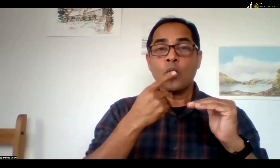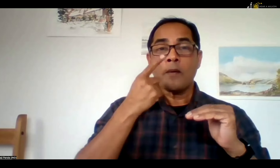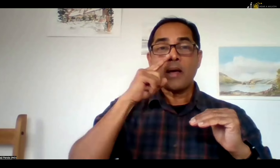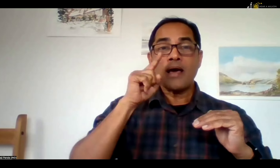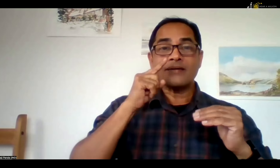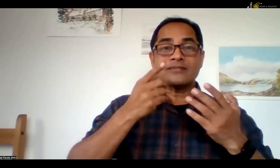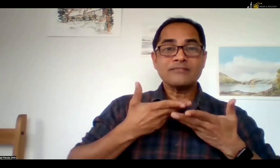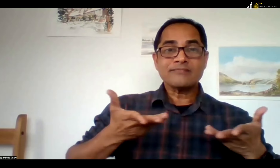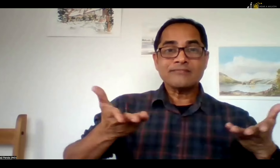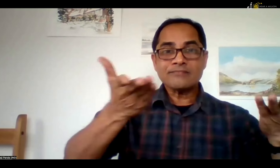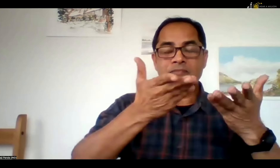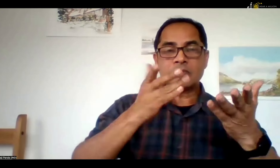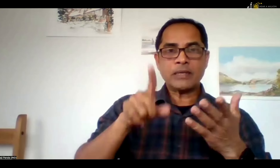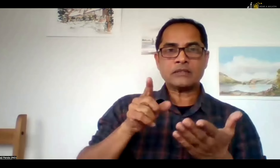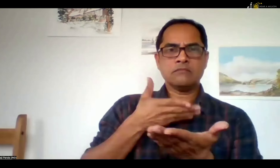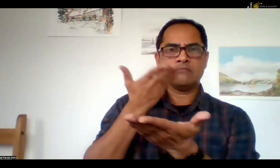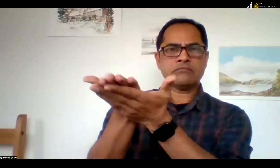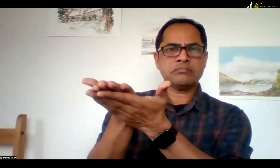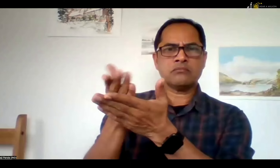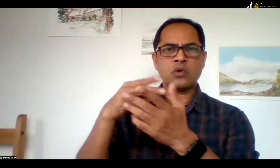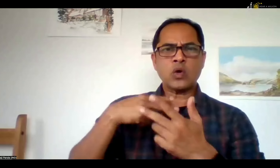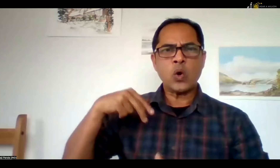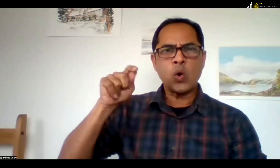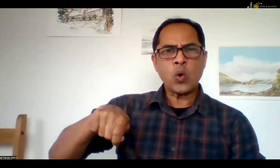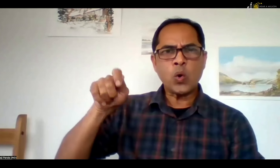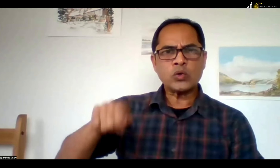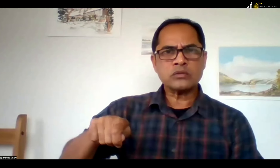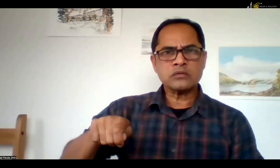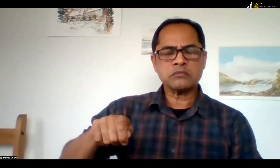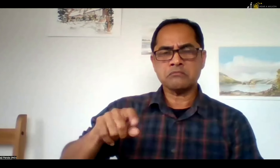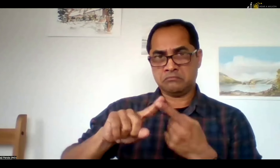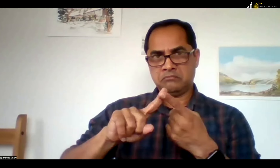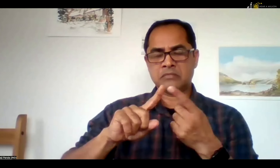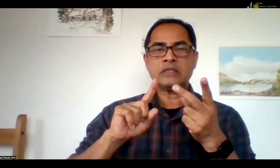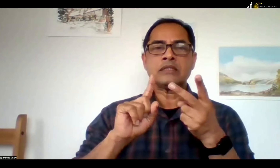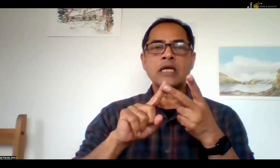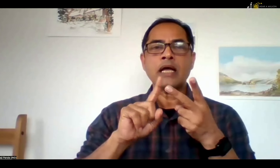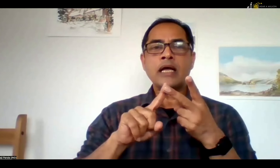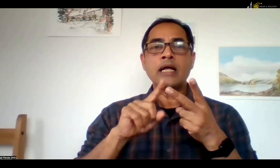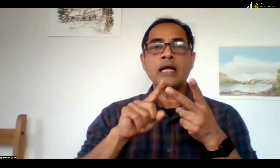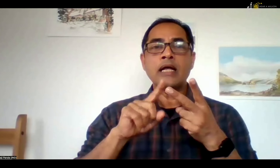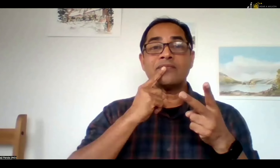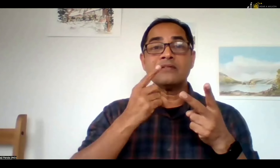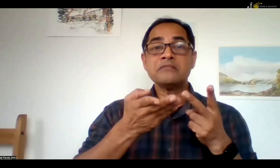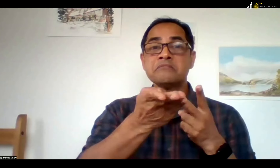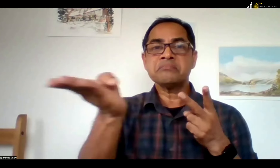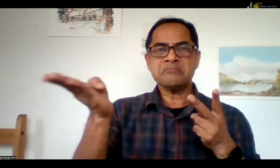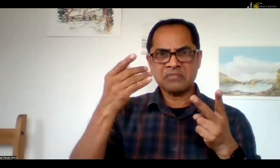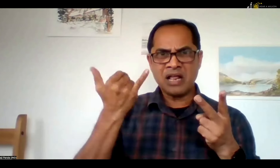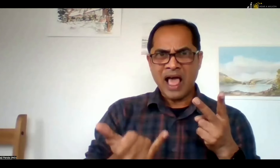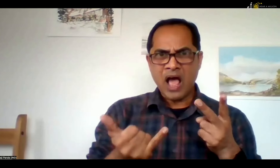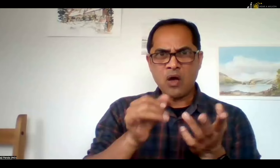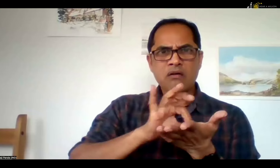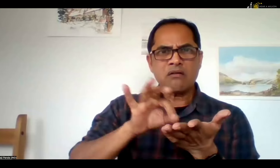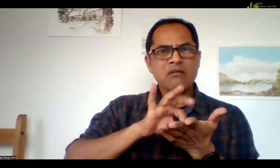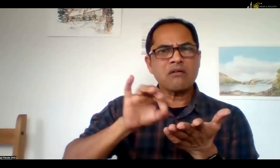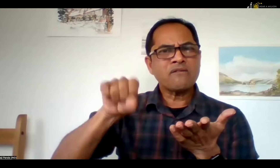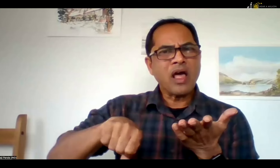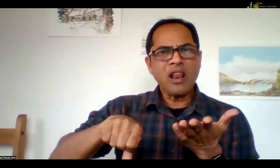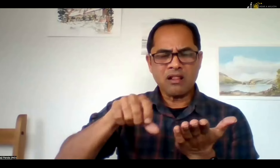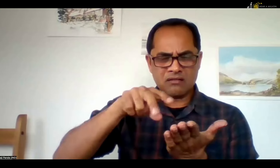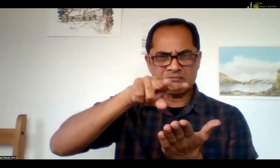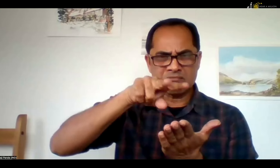all aspects. But are we getting it? We are not. Why aren't the parents of deaf children petitioning the court?